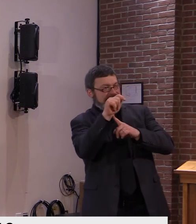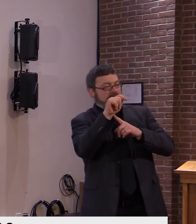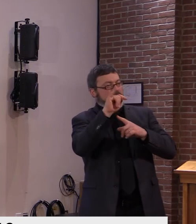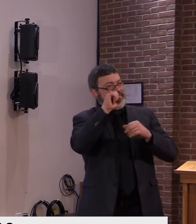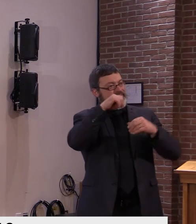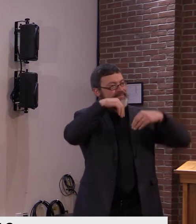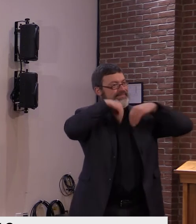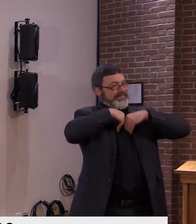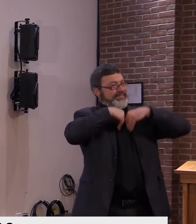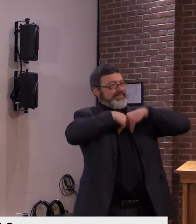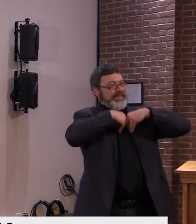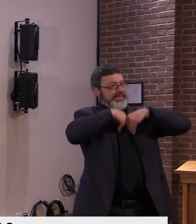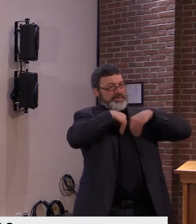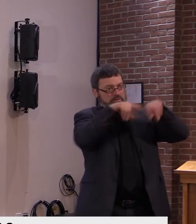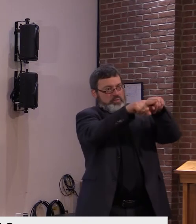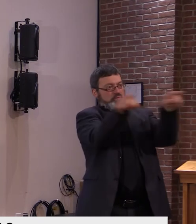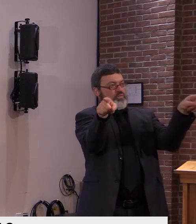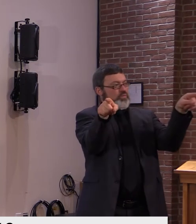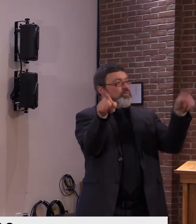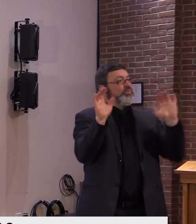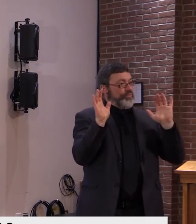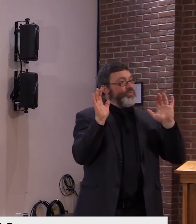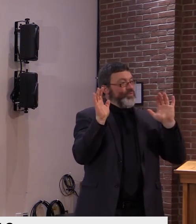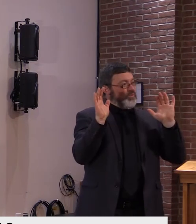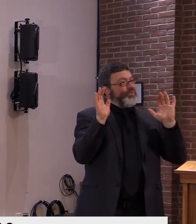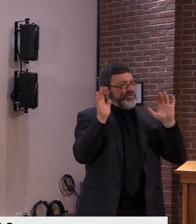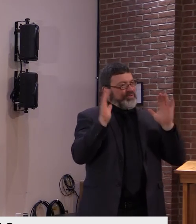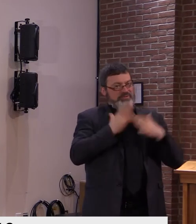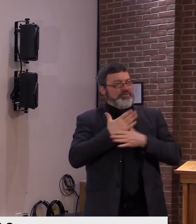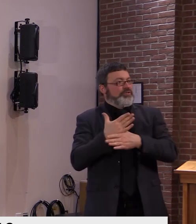Everything, mental health is as serious as physical health.